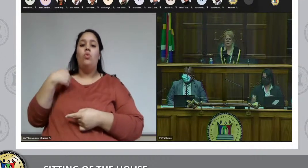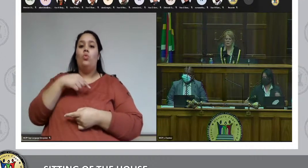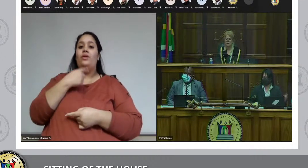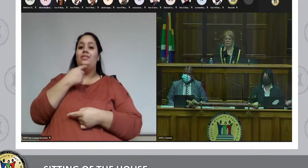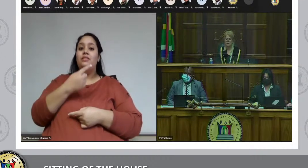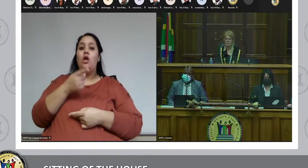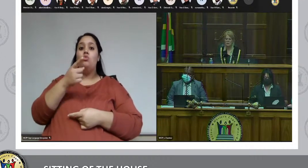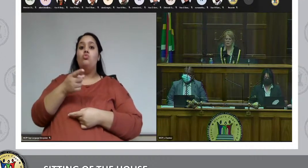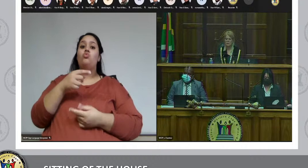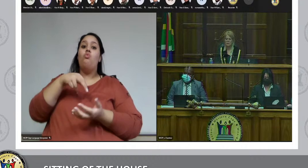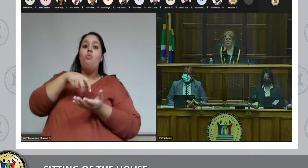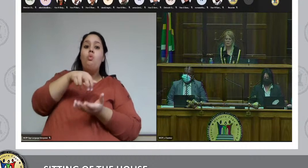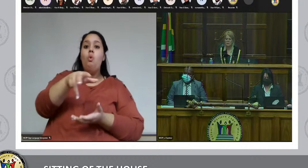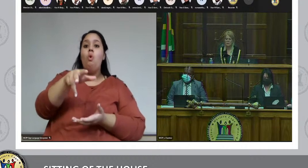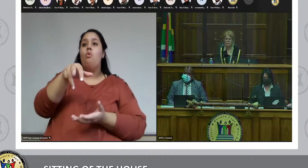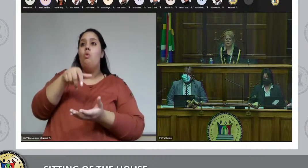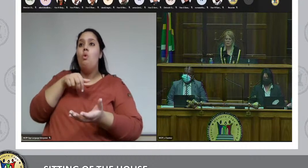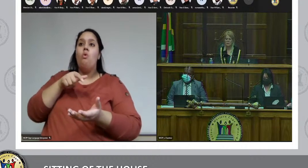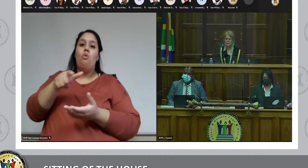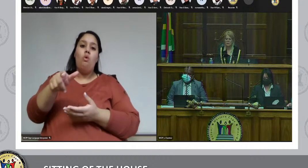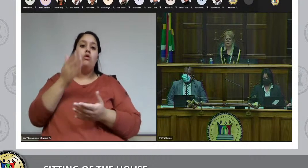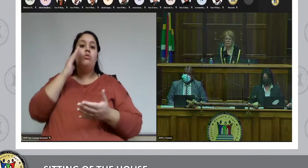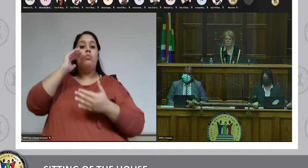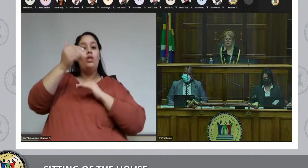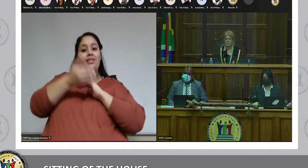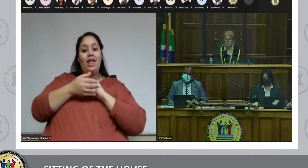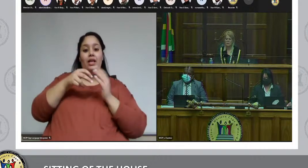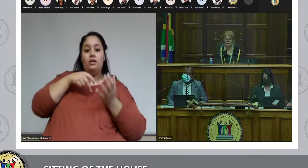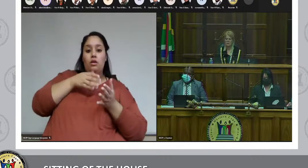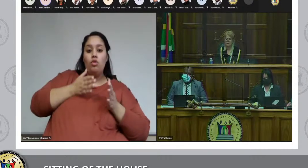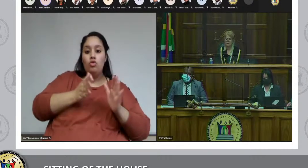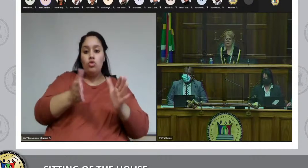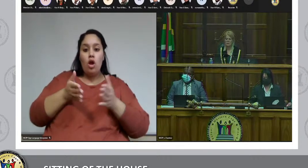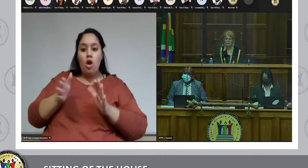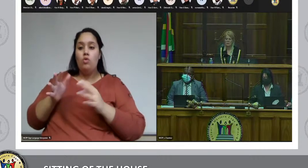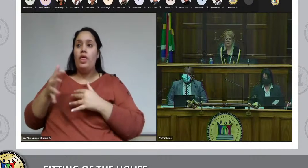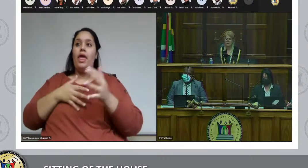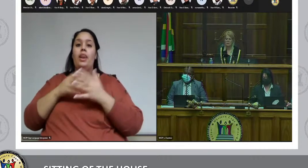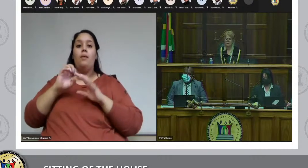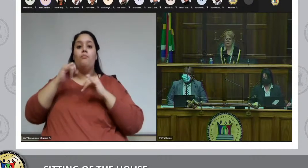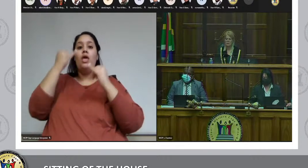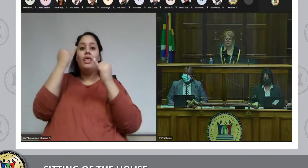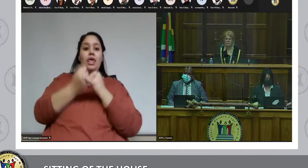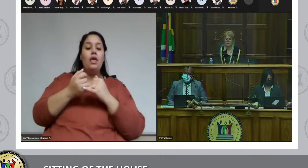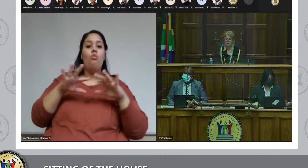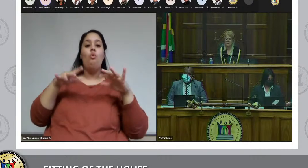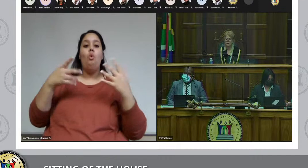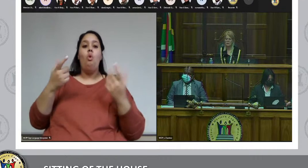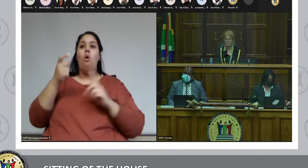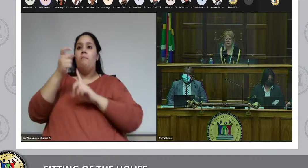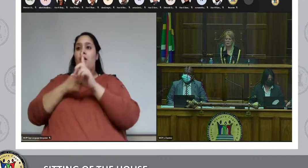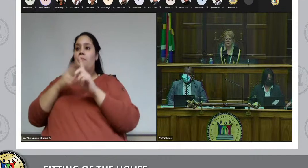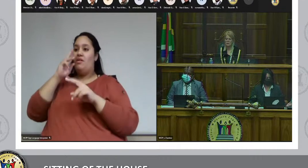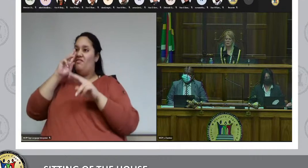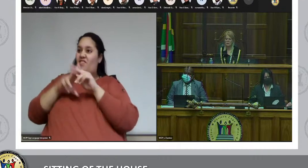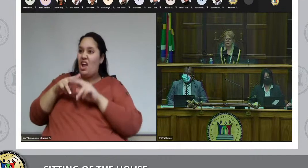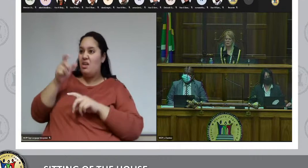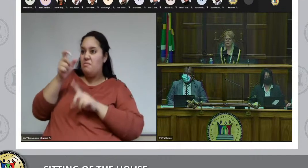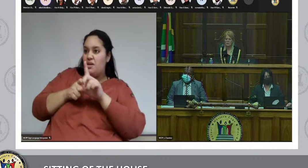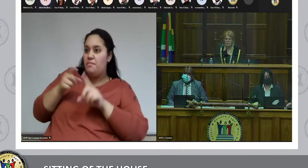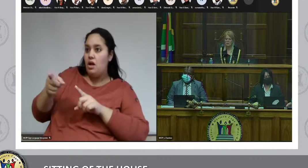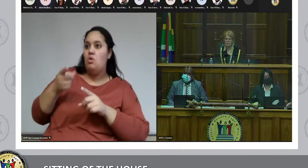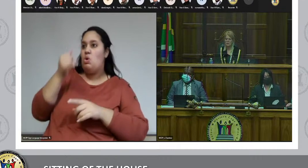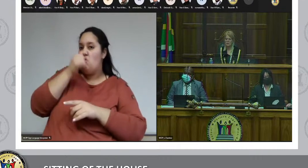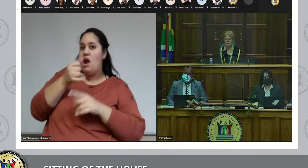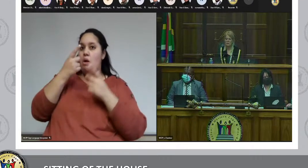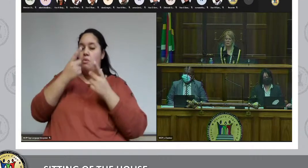up and down the street, to protect that street from people breaking in or from those characters who's always out to commit